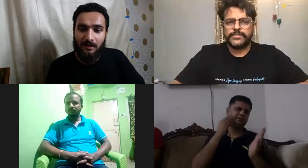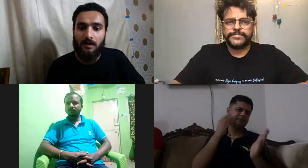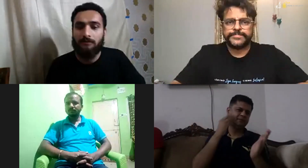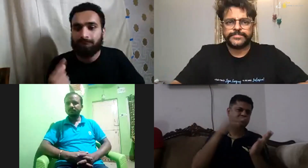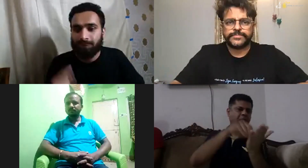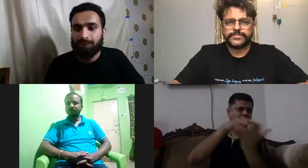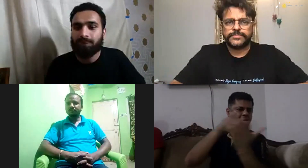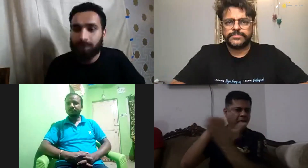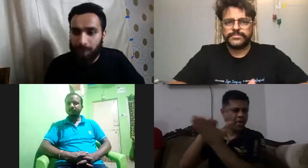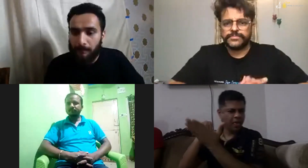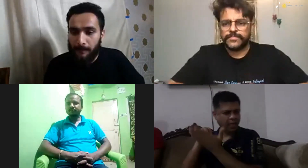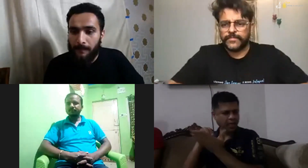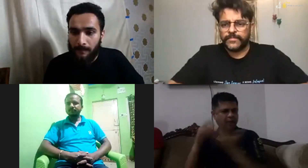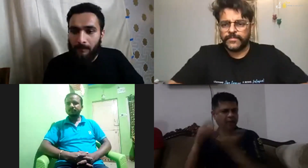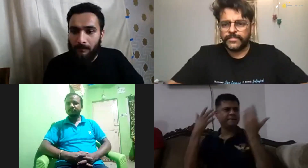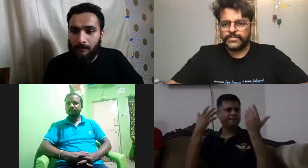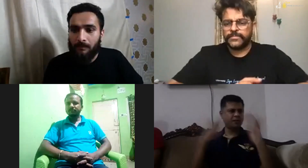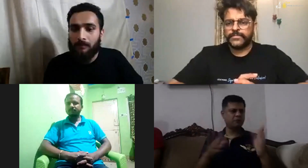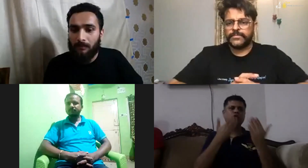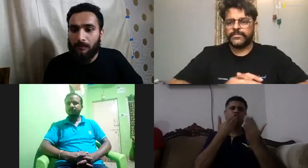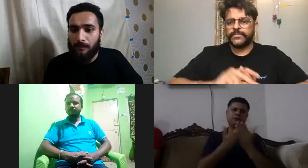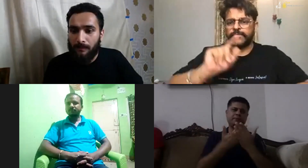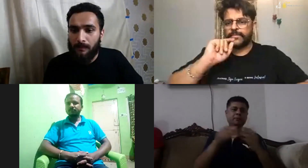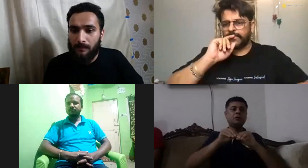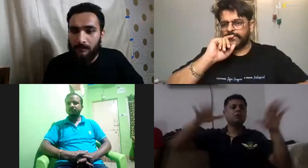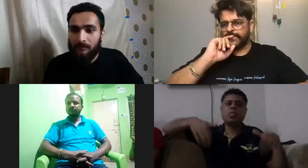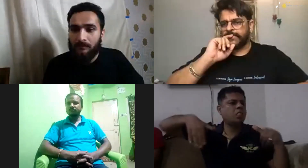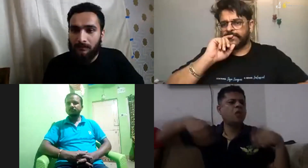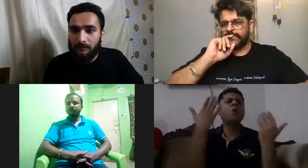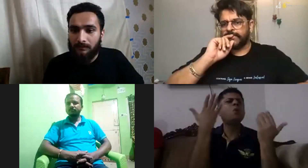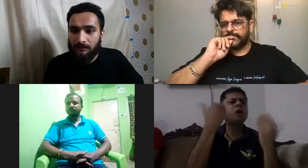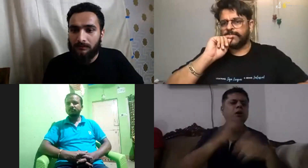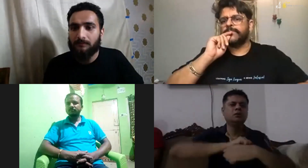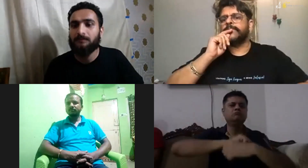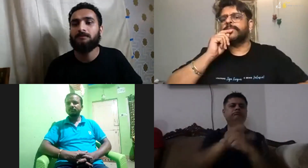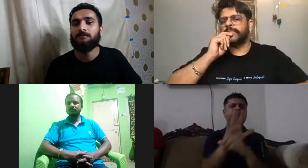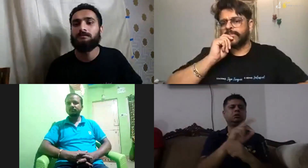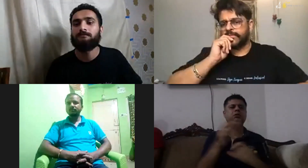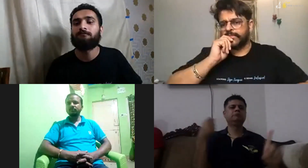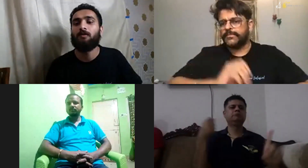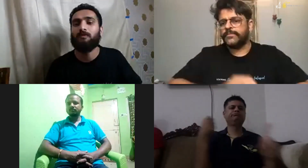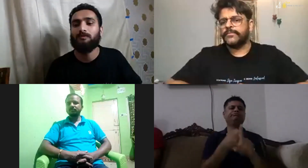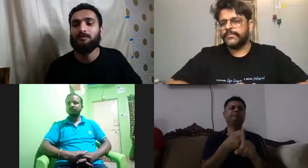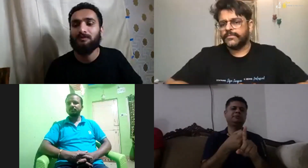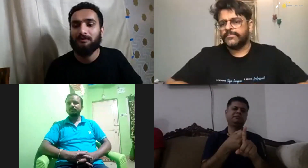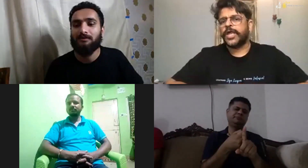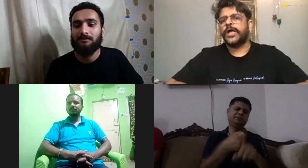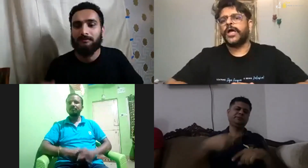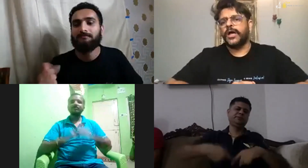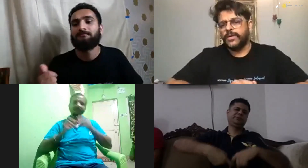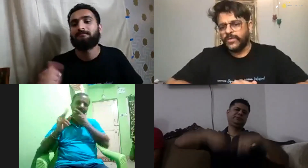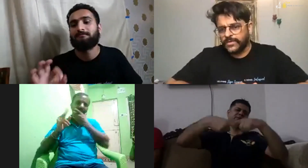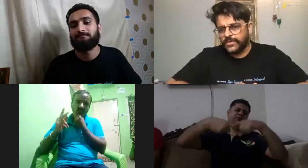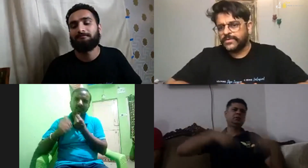had to literally train the app for 1 year, and all the sounds had to be recorded. So it hasn't been launched yet because of the